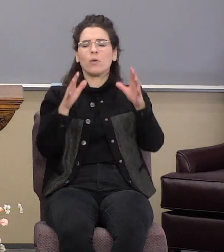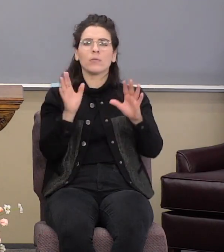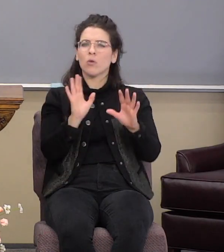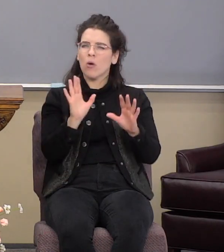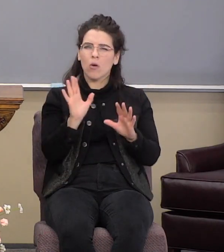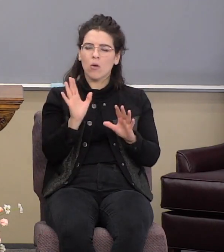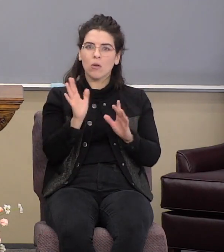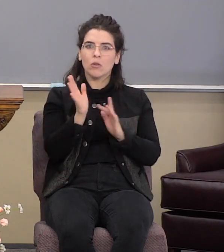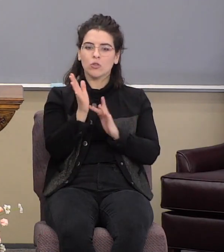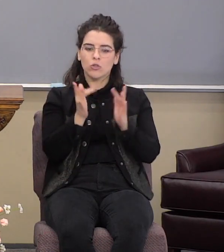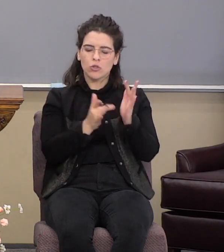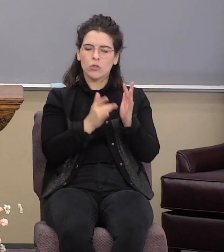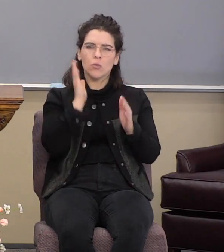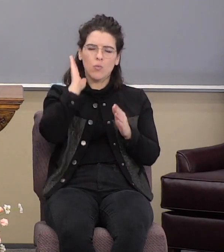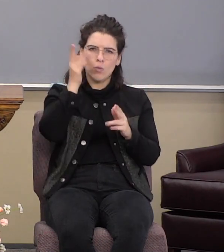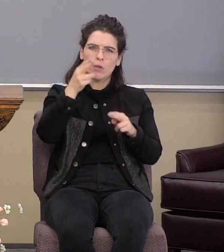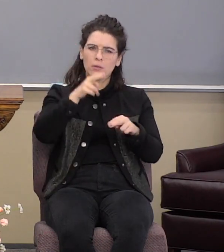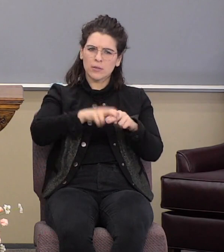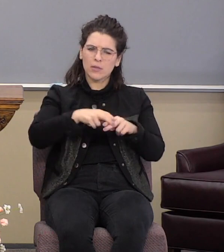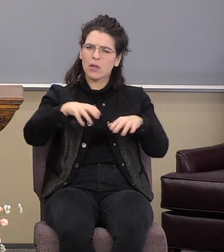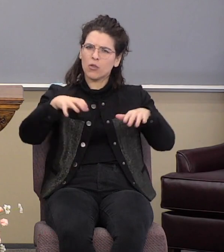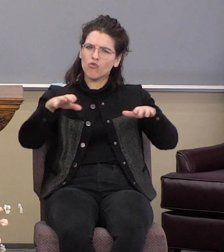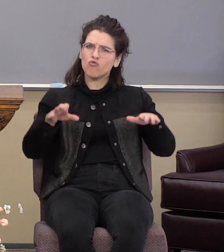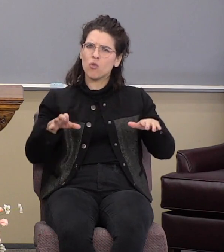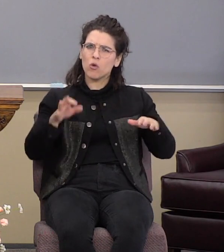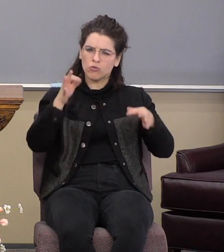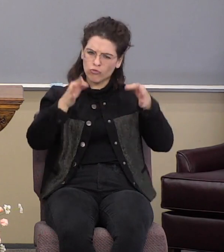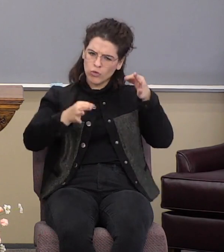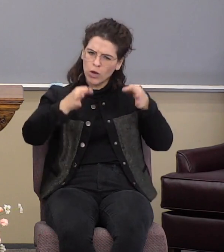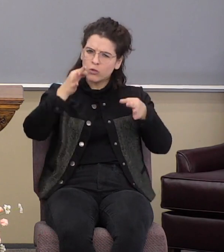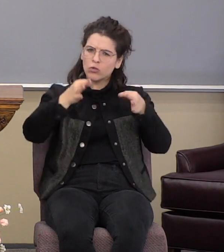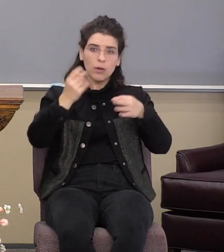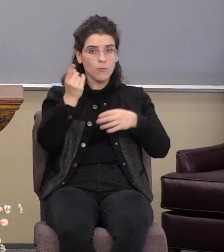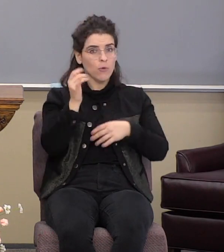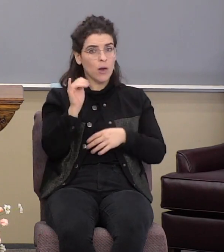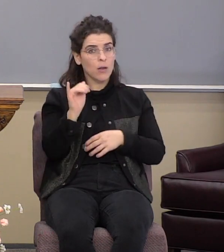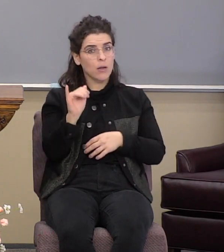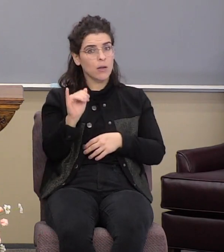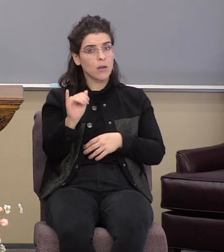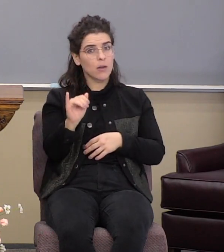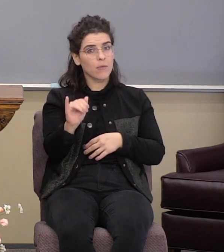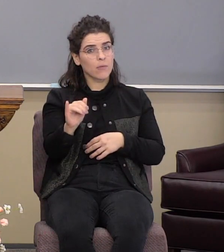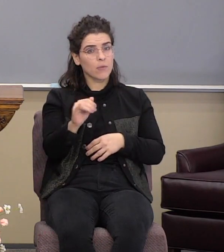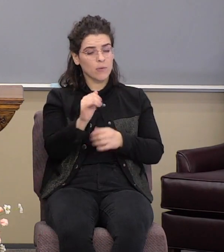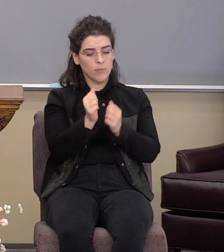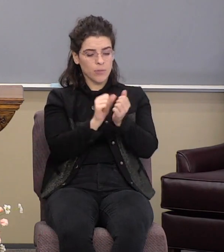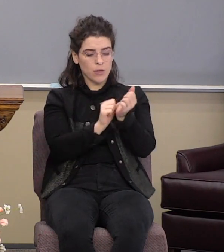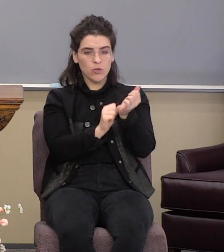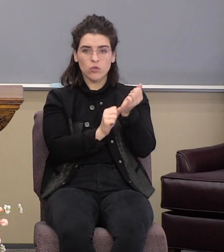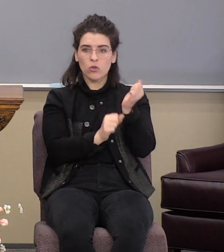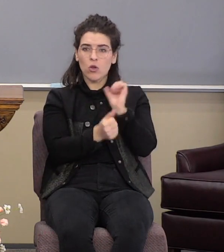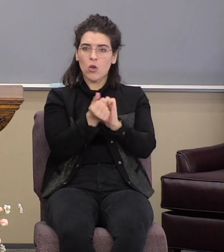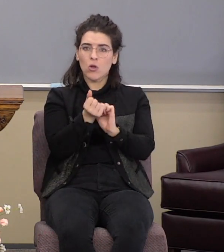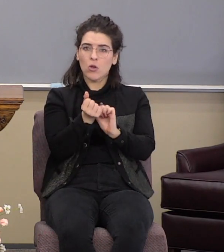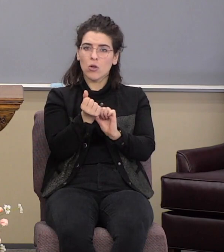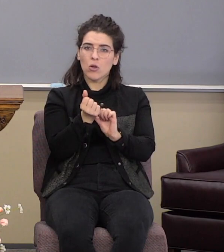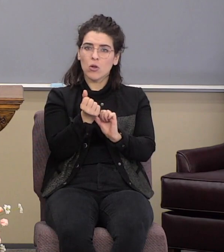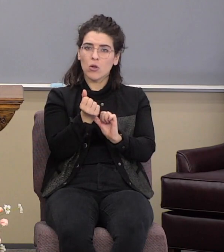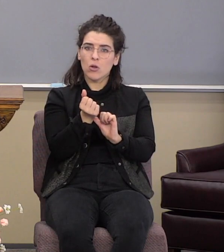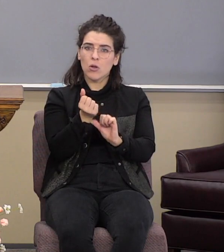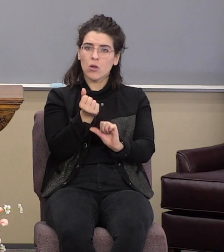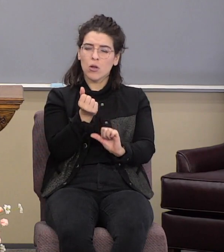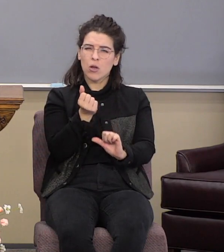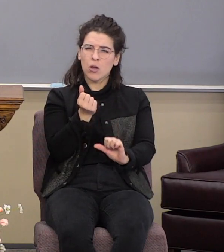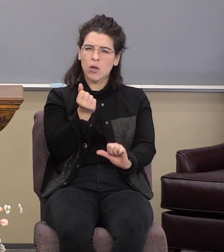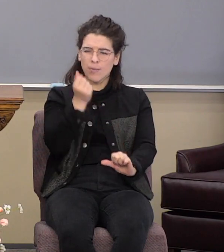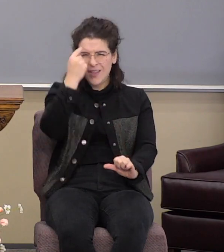sit there on the throne, and you know what? By the way, he will forever bear the scars. Can you think about that?